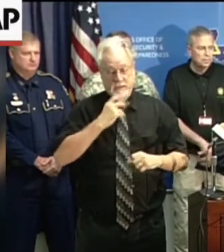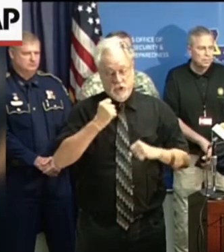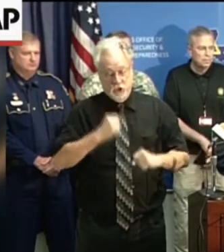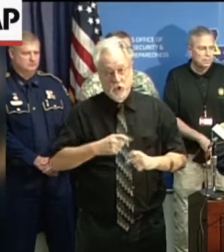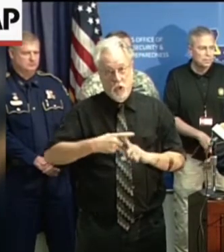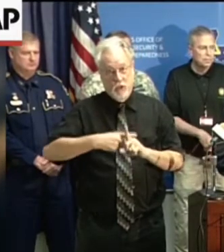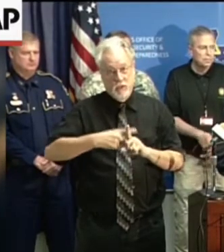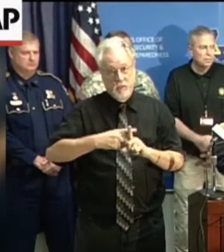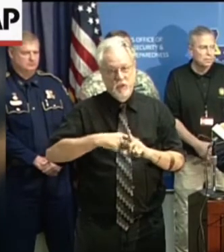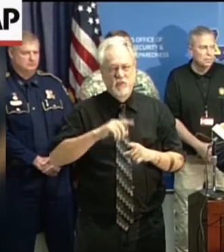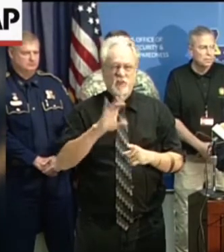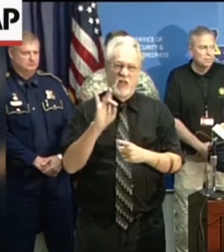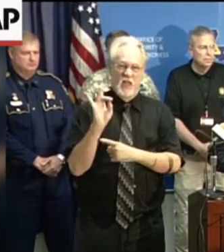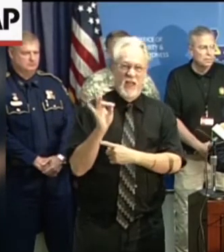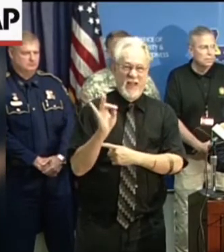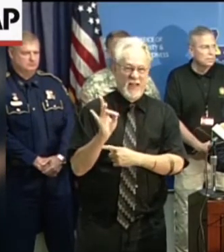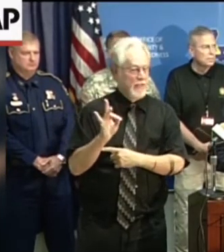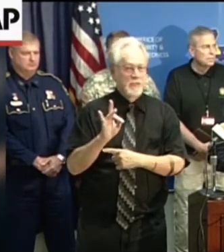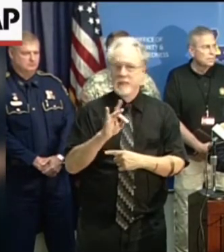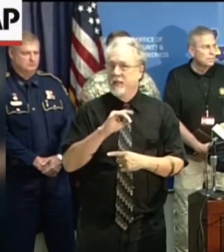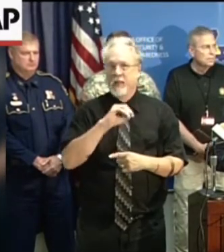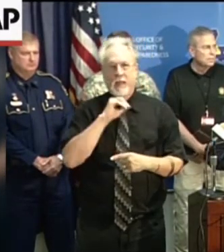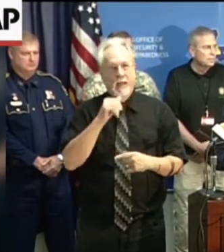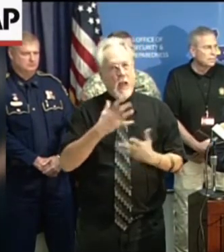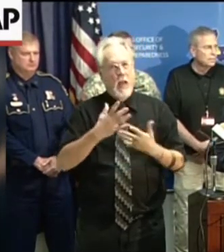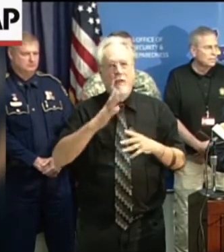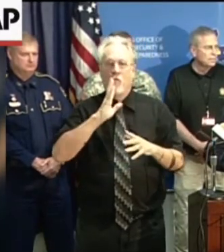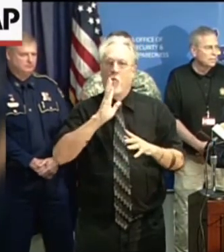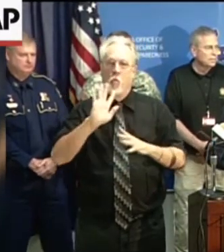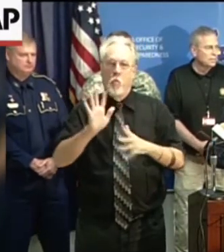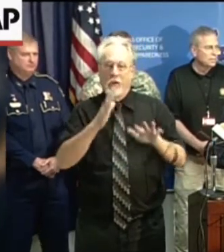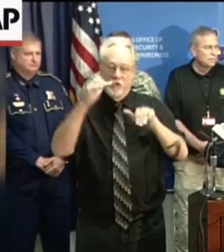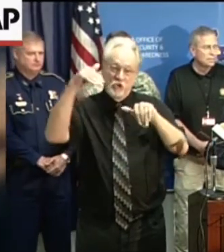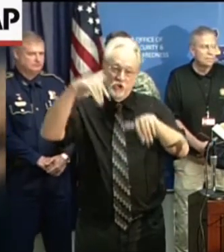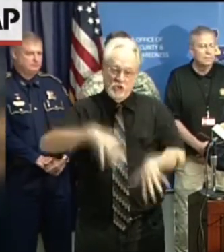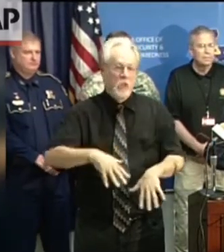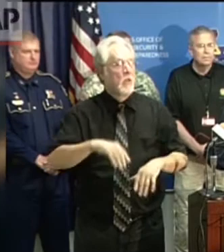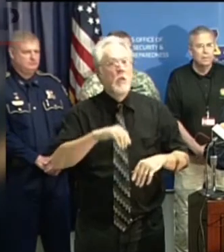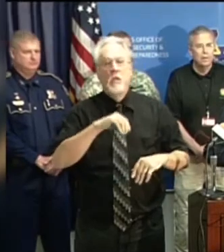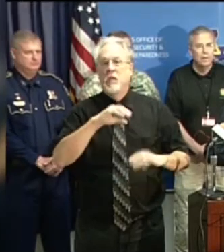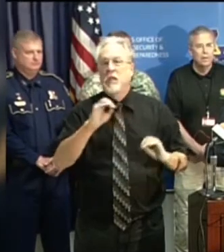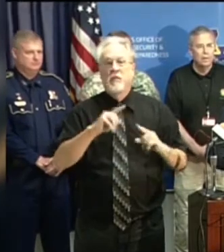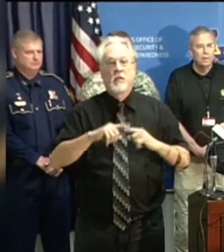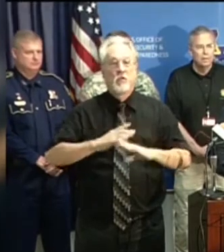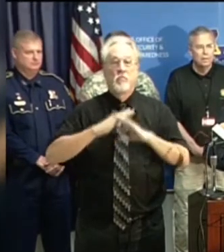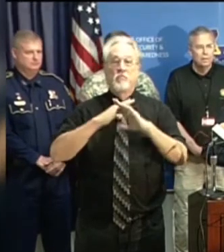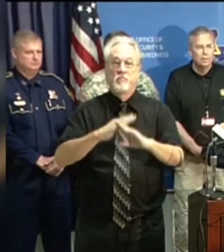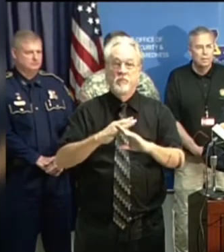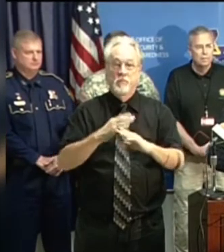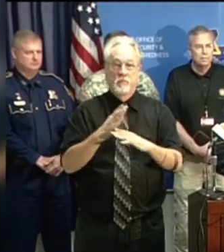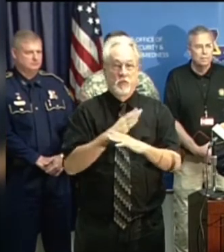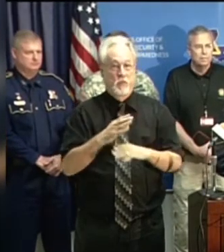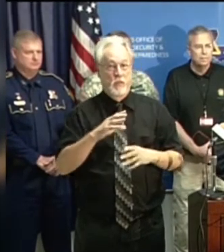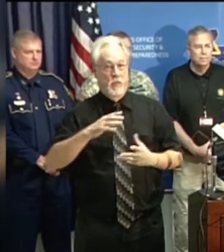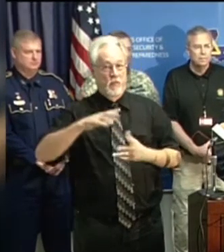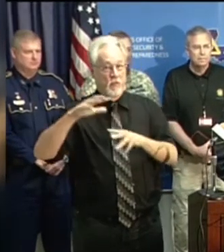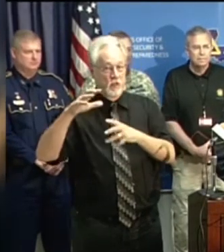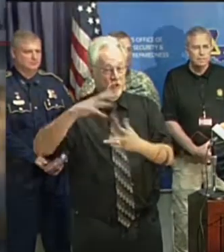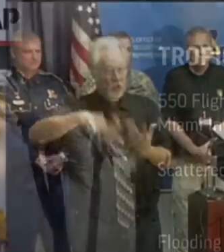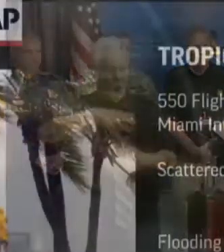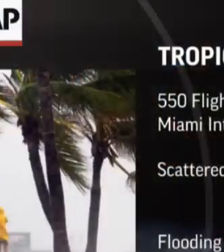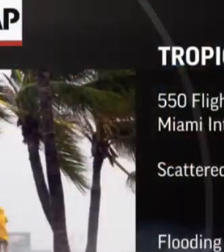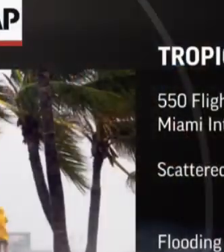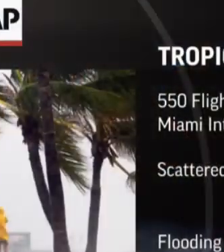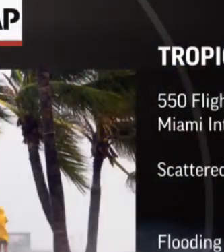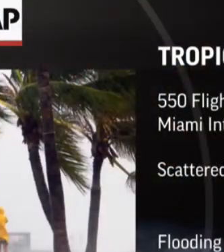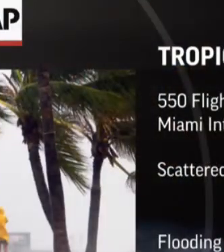Gulf in the mid-80s. There's not a lot of shear out there, and so what you're seeing is there really aren't any inhibiting factors between this storm and Louisiana's